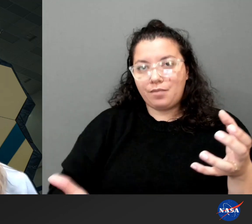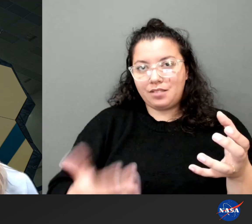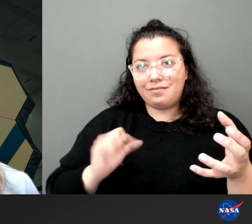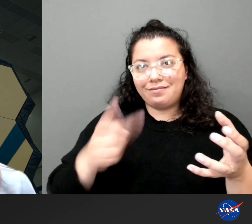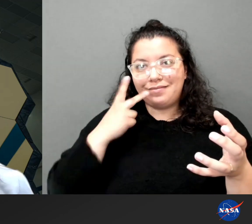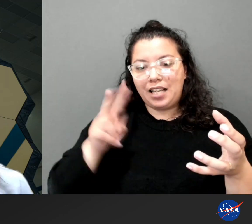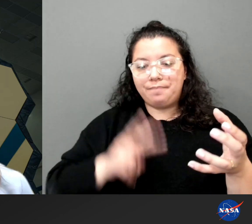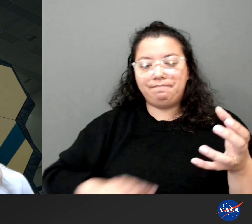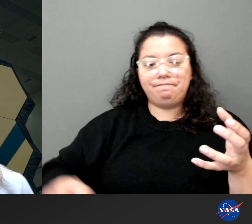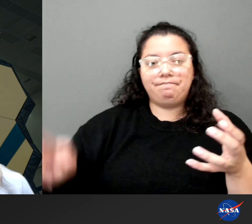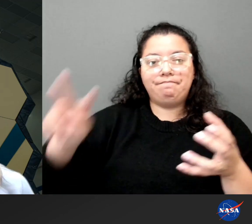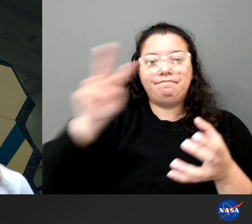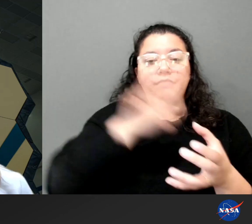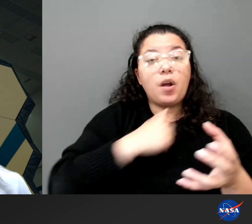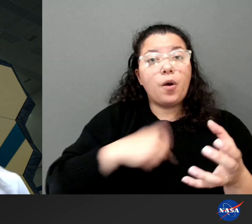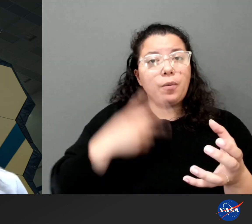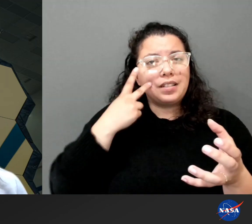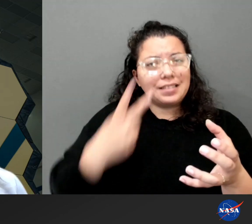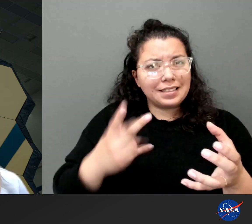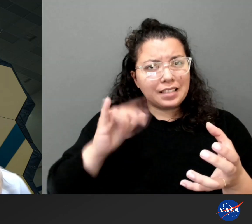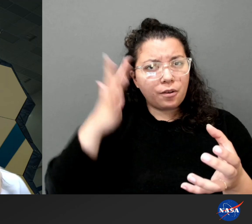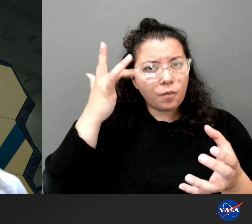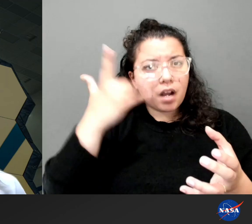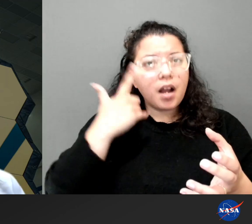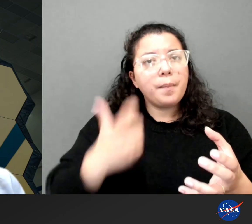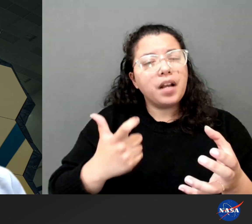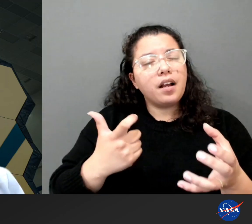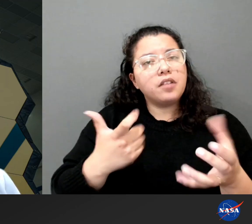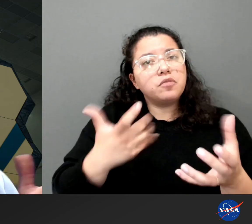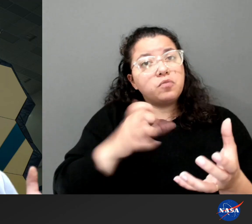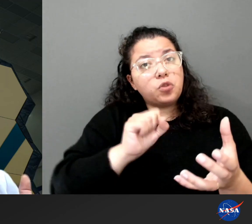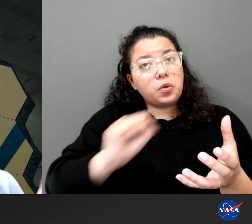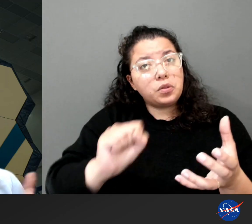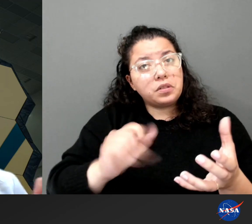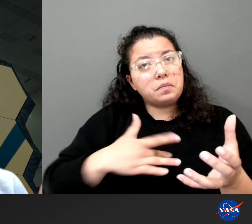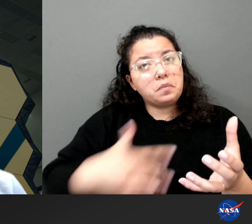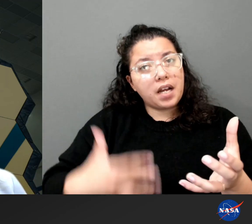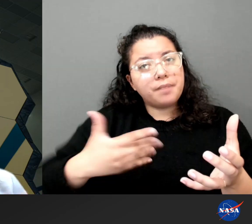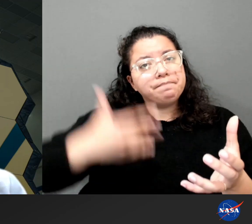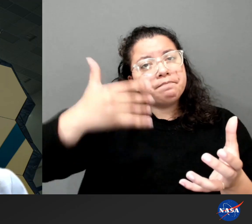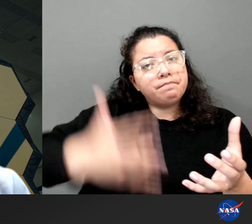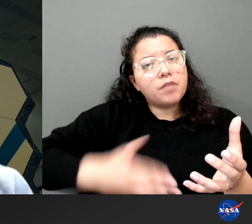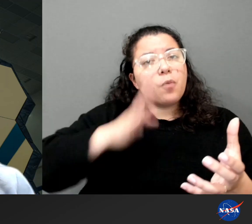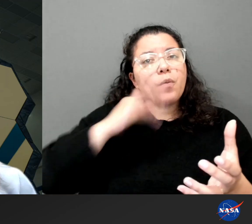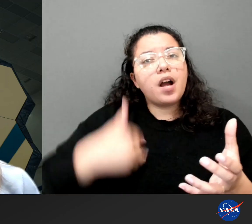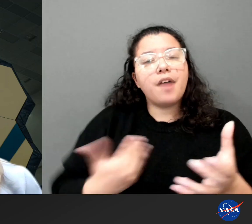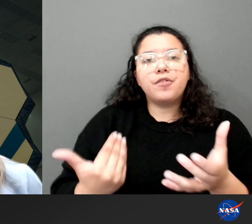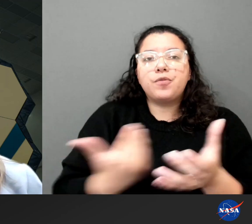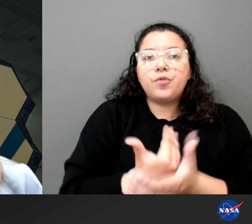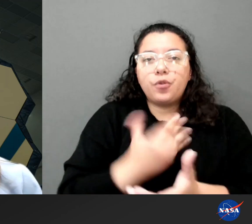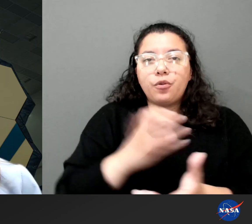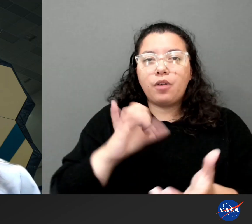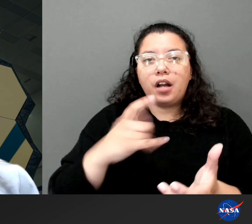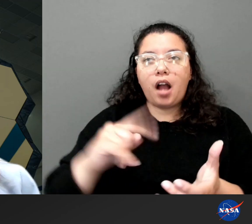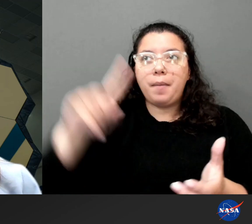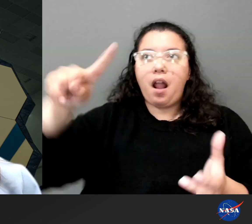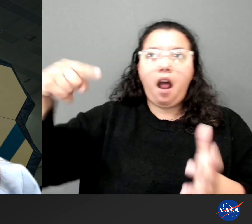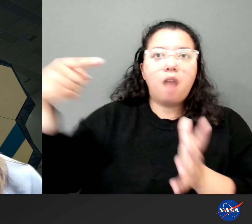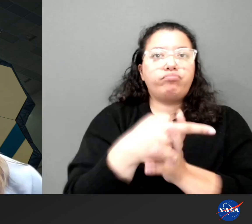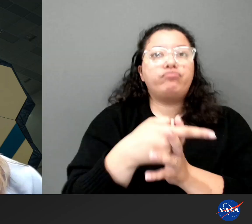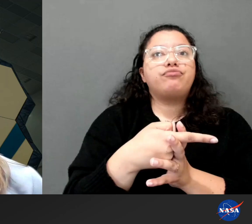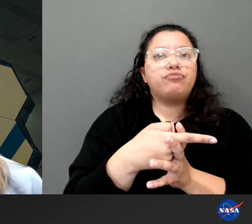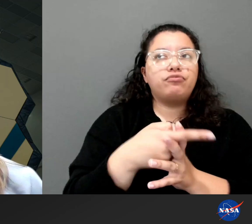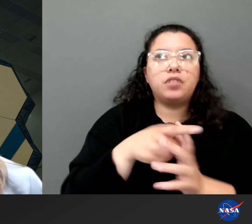new comet that comes into the solar system that has been upset from its current location and pushed